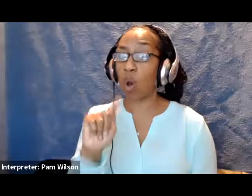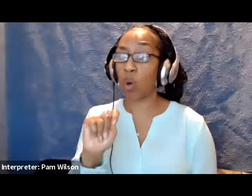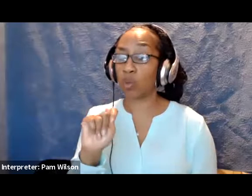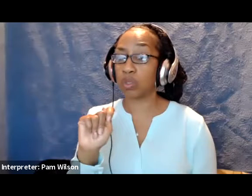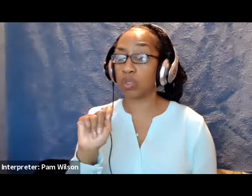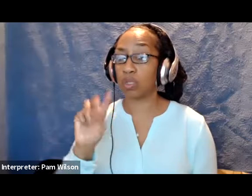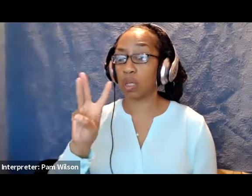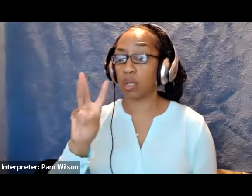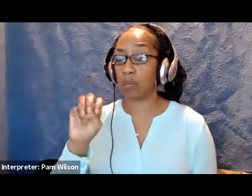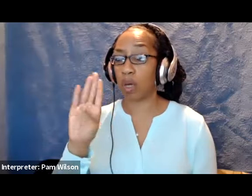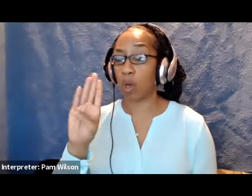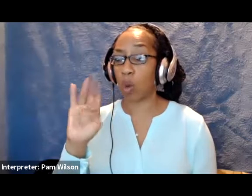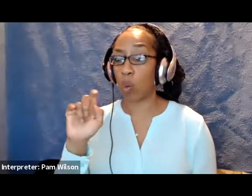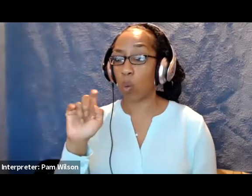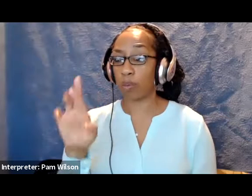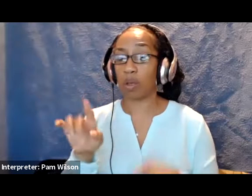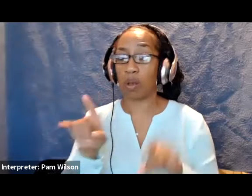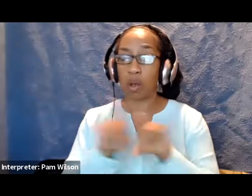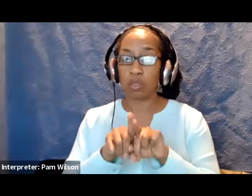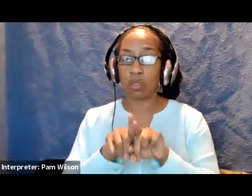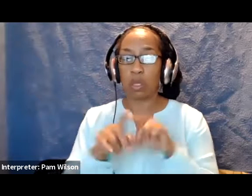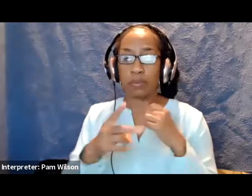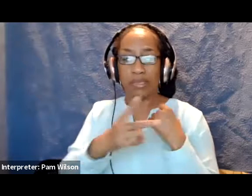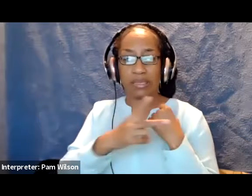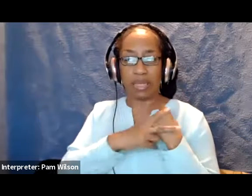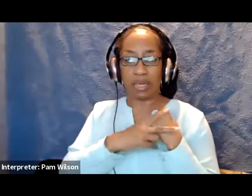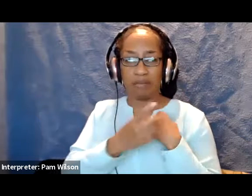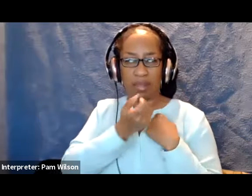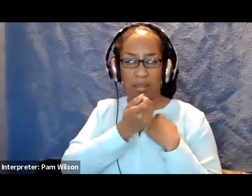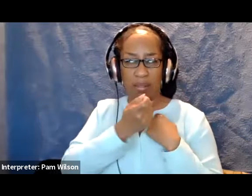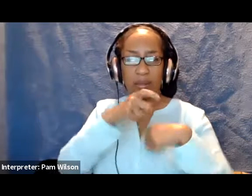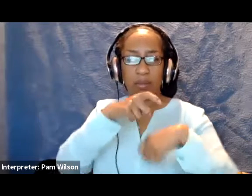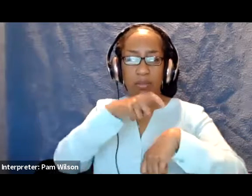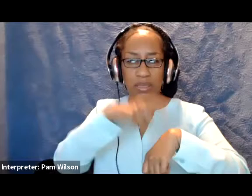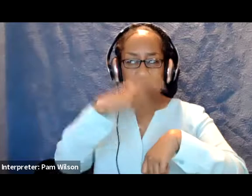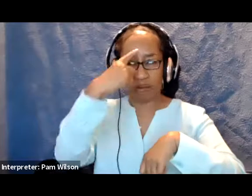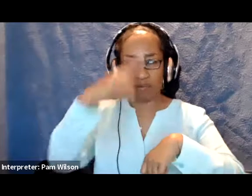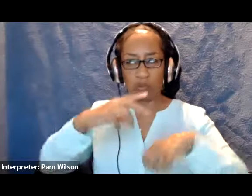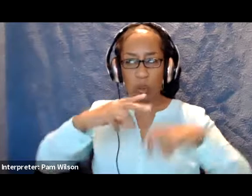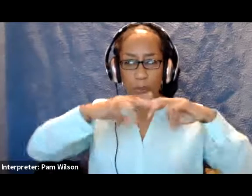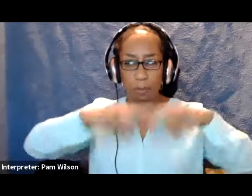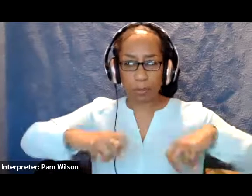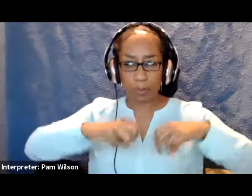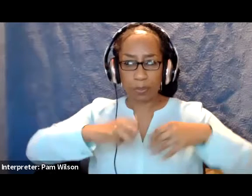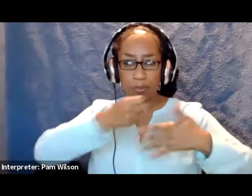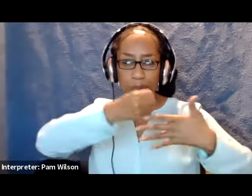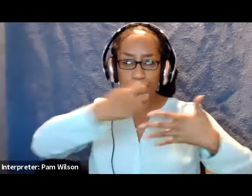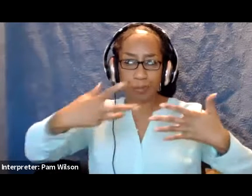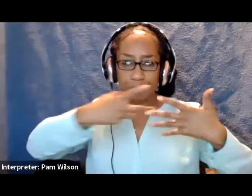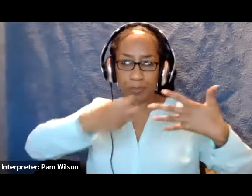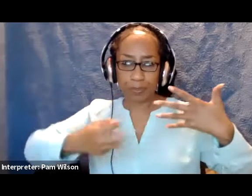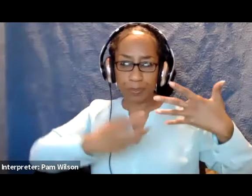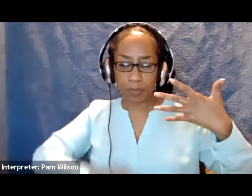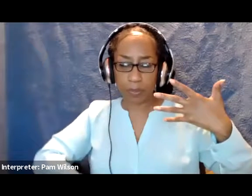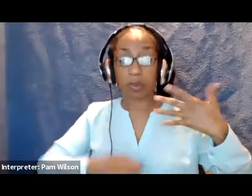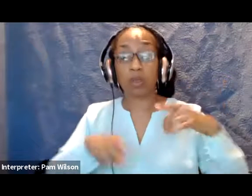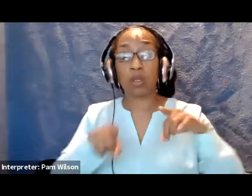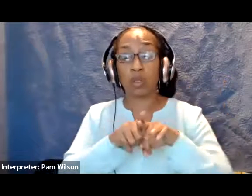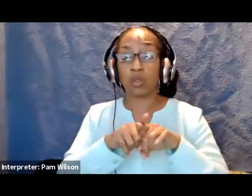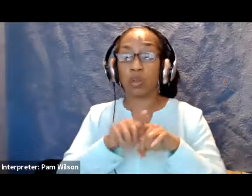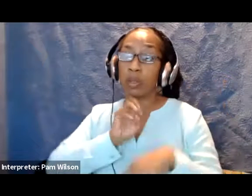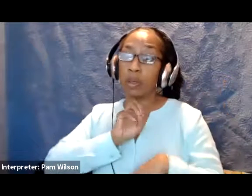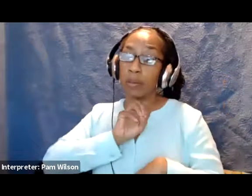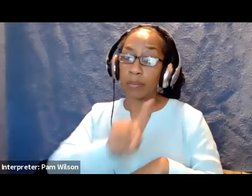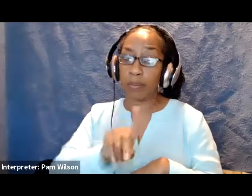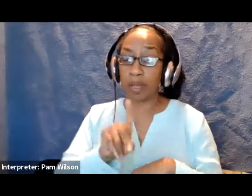I will try and save some time for a Q&A and diving deeper, but then again, we're going to go back to the basics, or I'm going